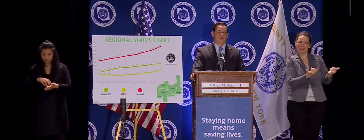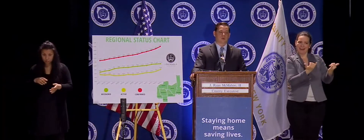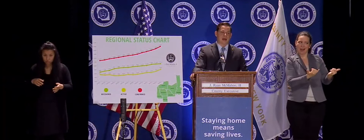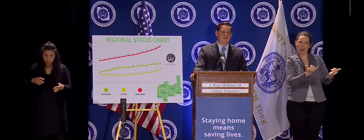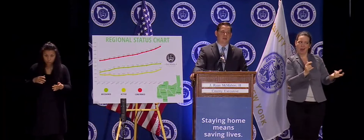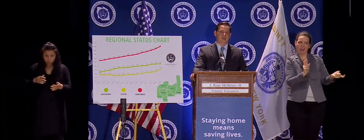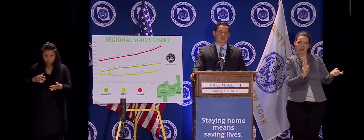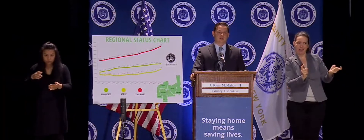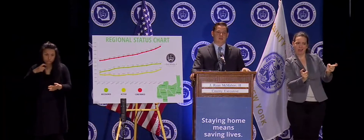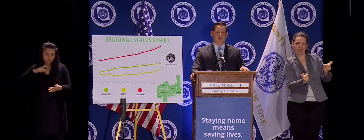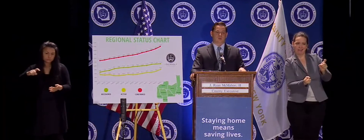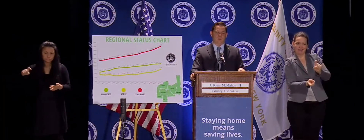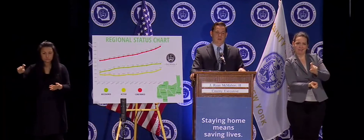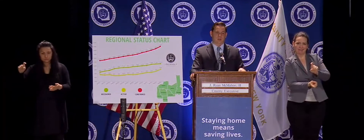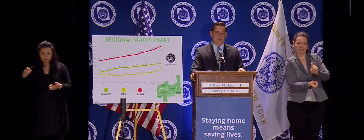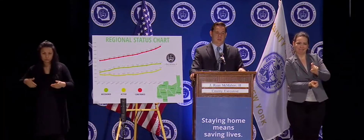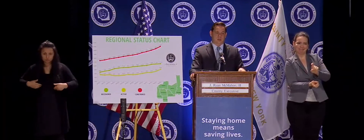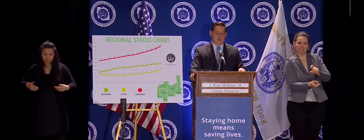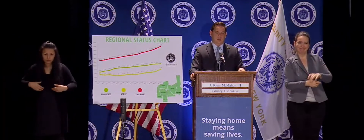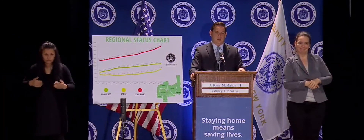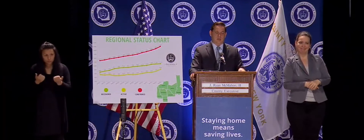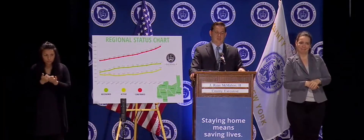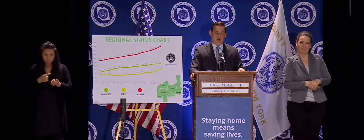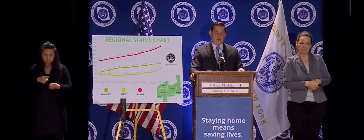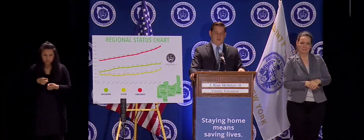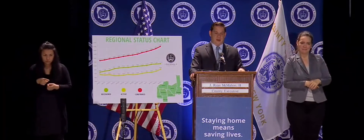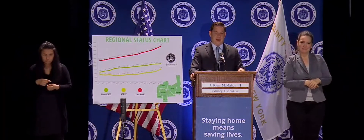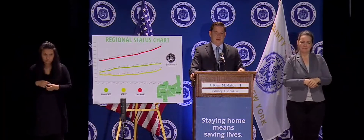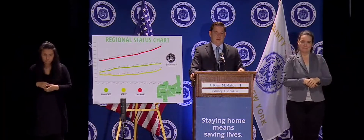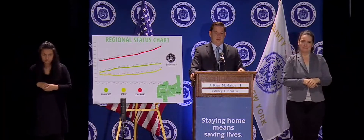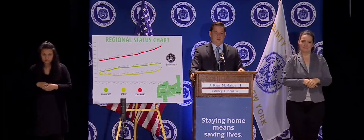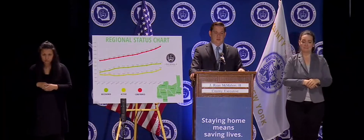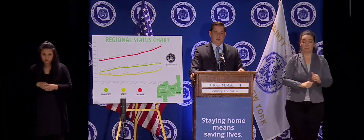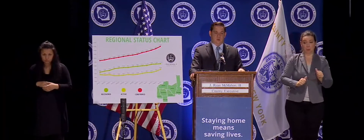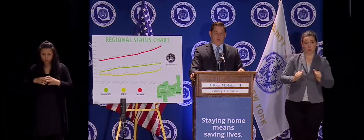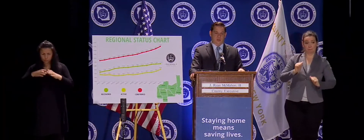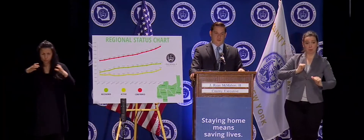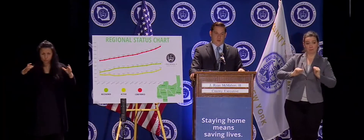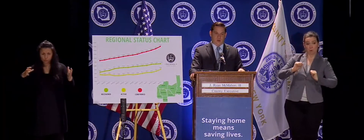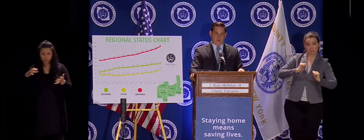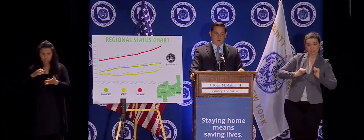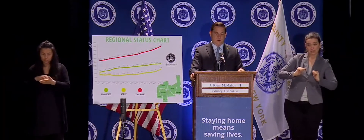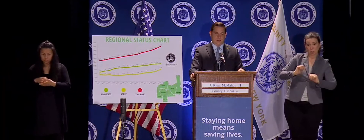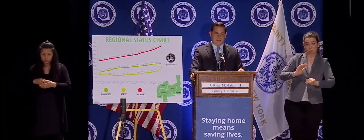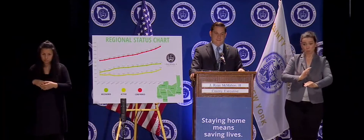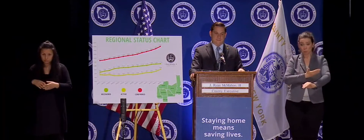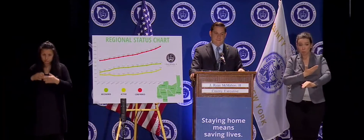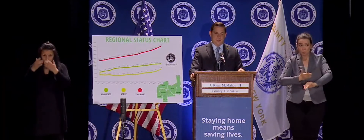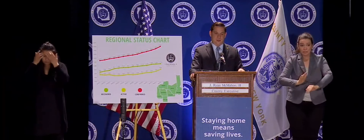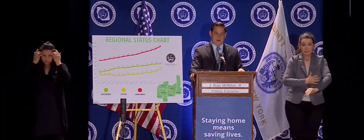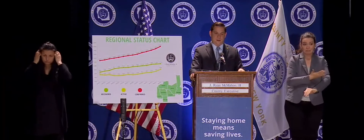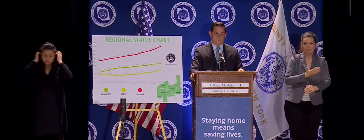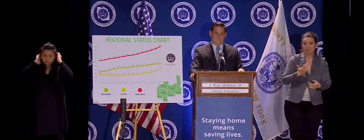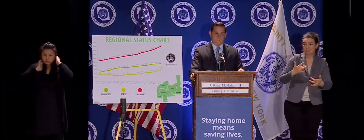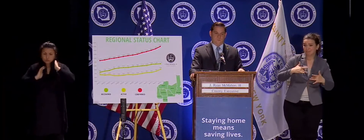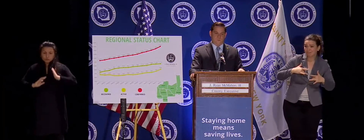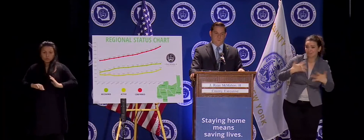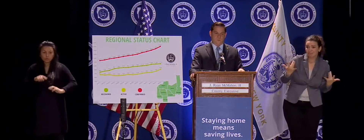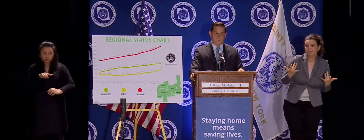So Live Nation is really in charge of that. Certainly we're concerned